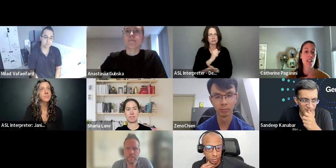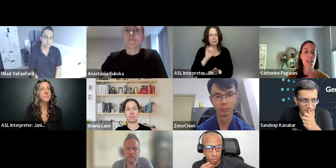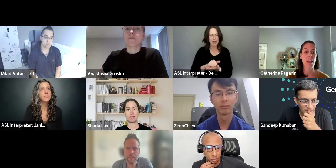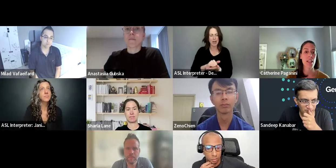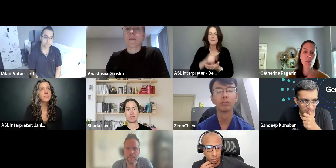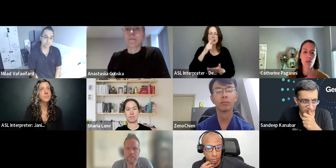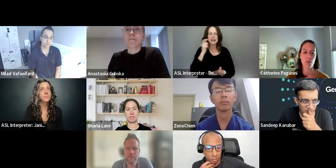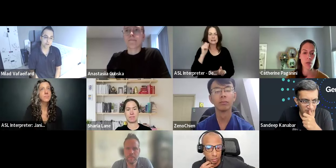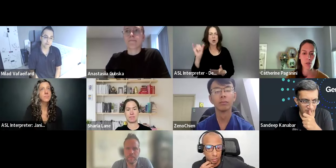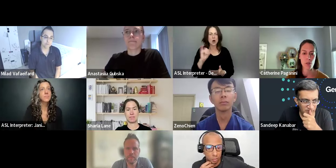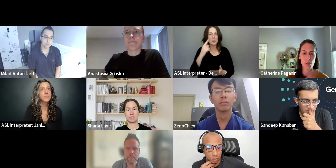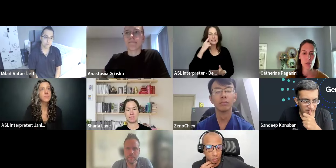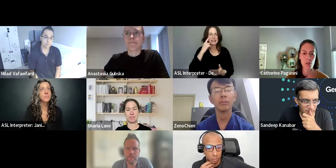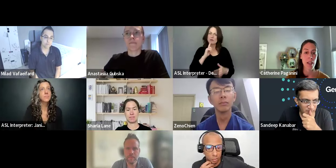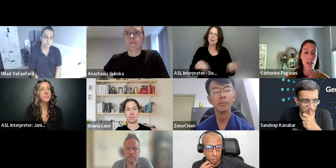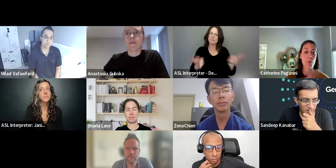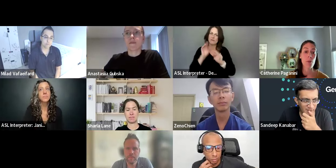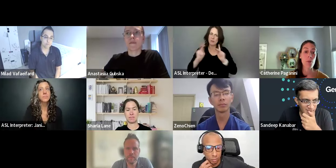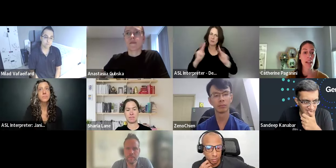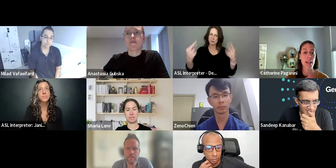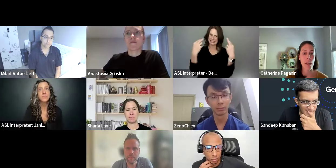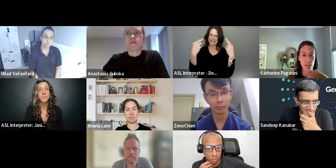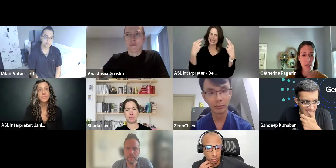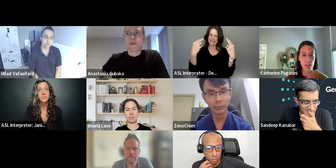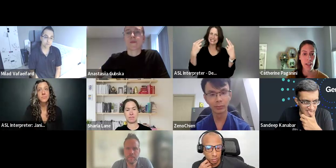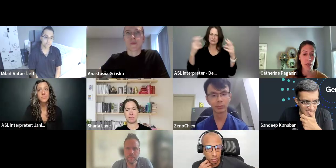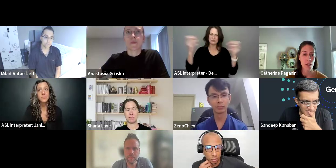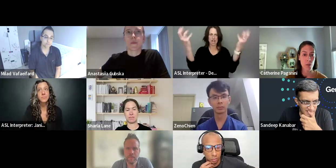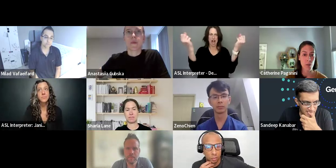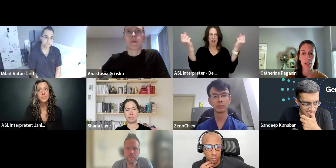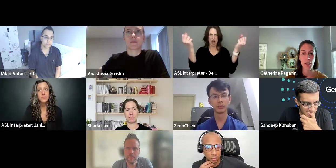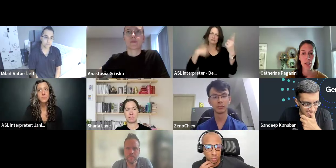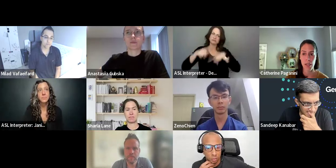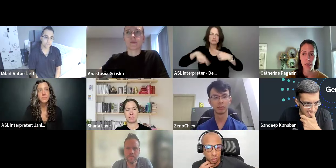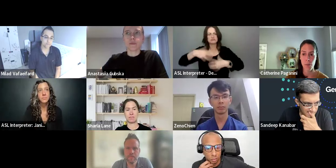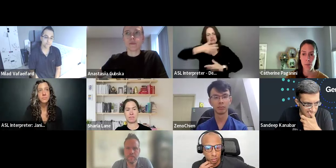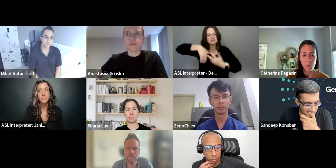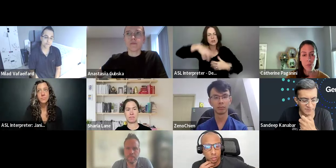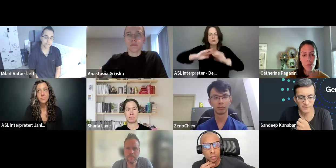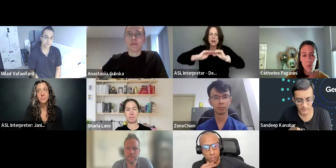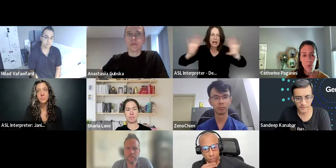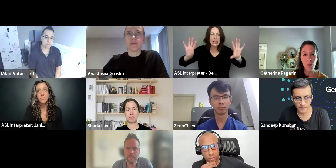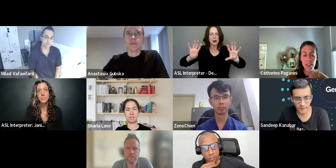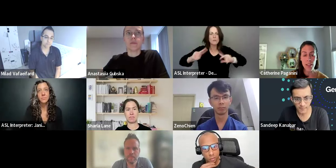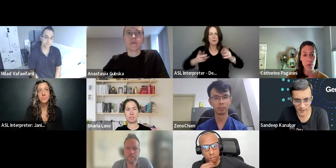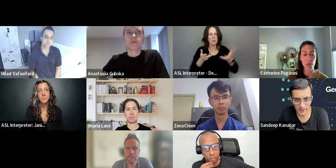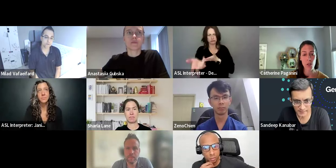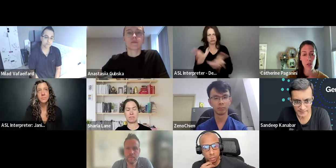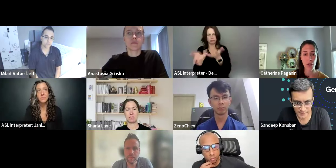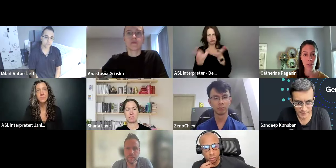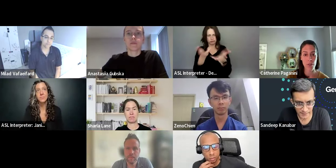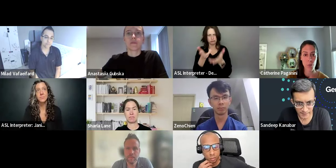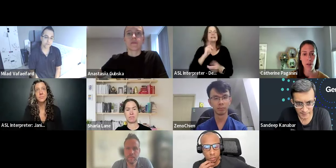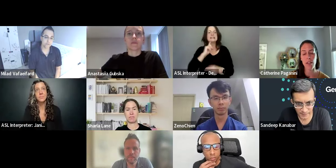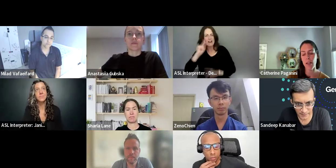it's also because they think it's really important for people to see people signing and make it really clear that people are